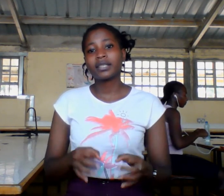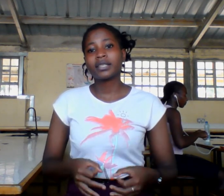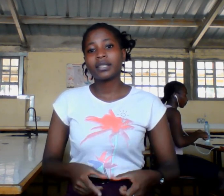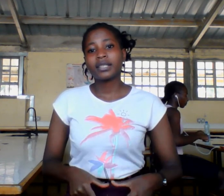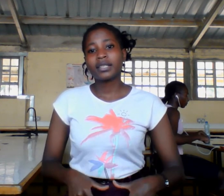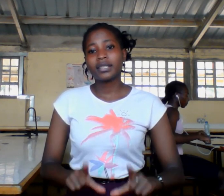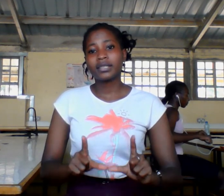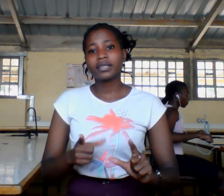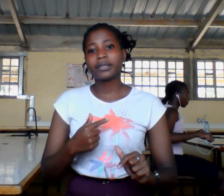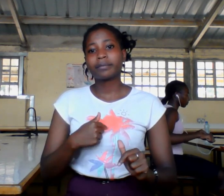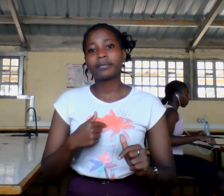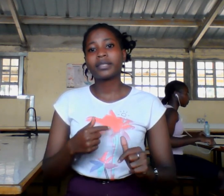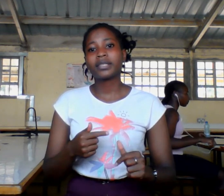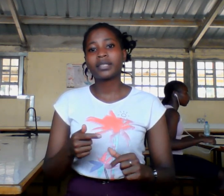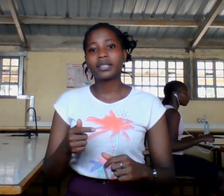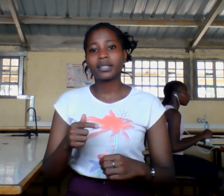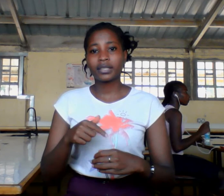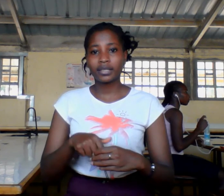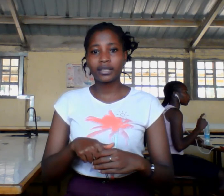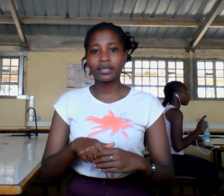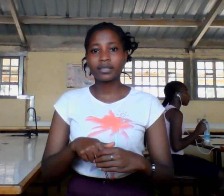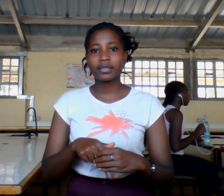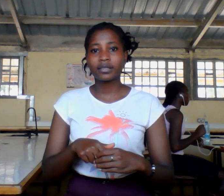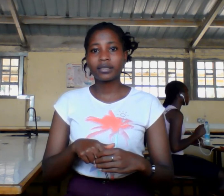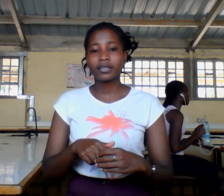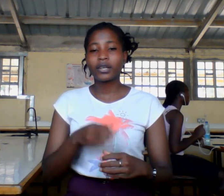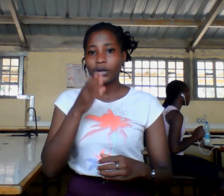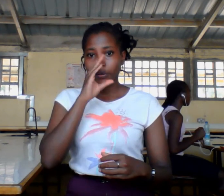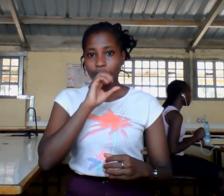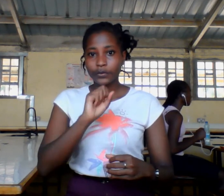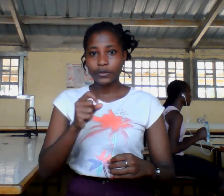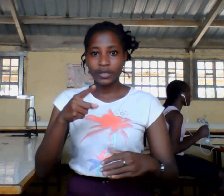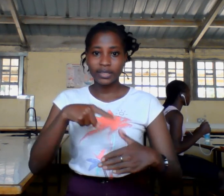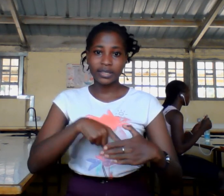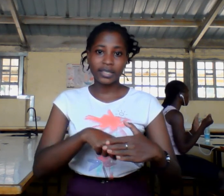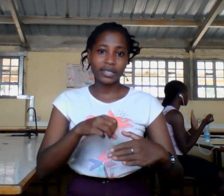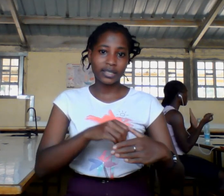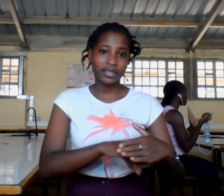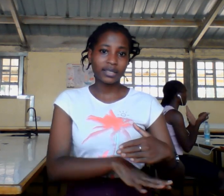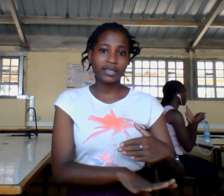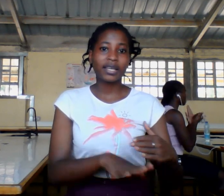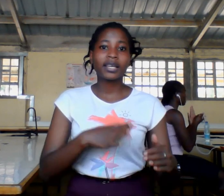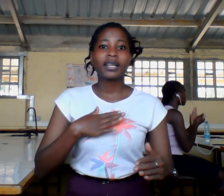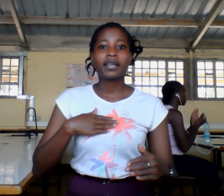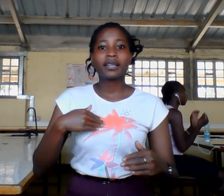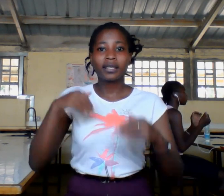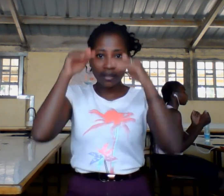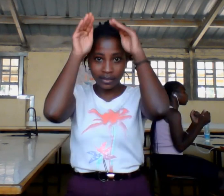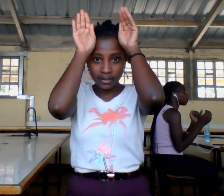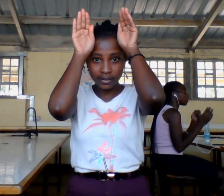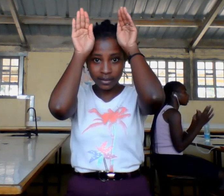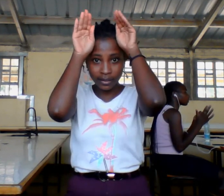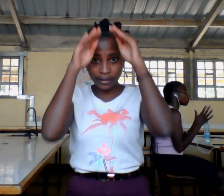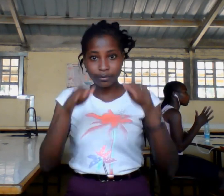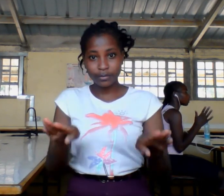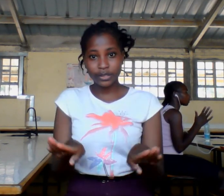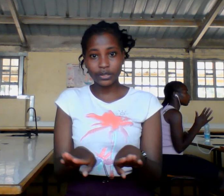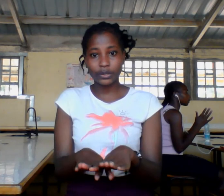sack. Rabbit closed the sack, and then fox said, "I'll call a soul." Few moments later,